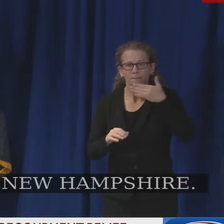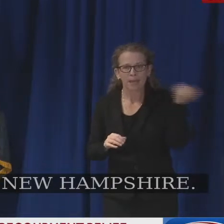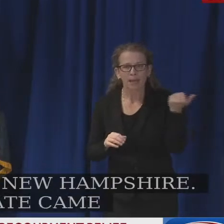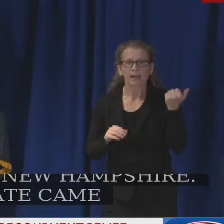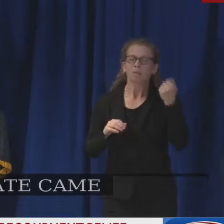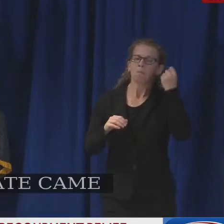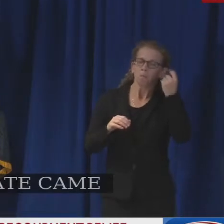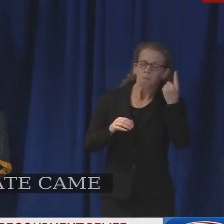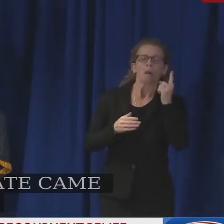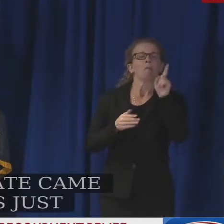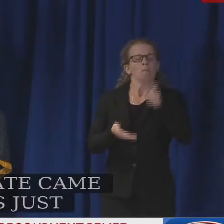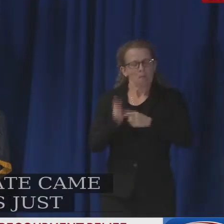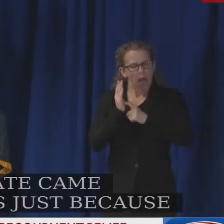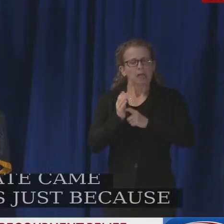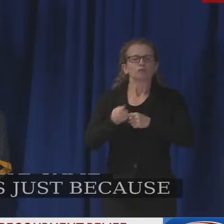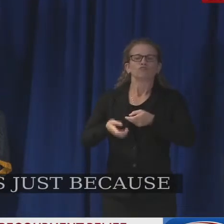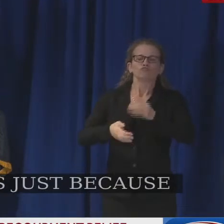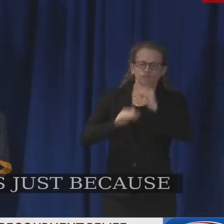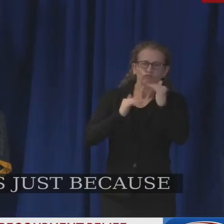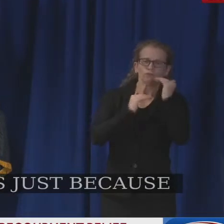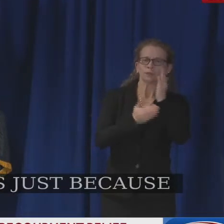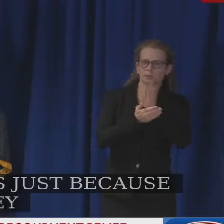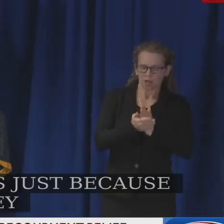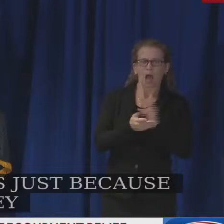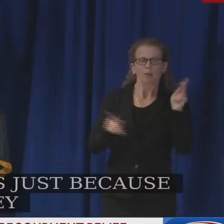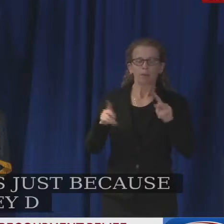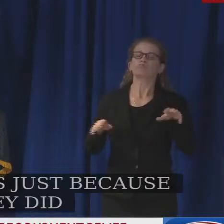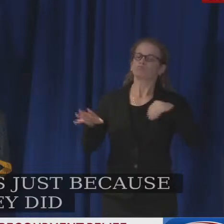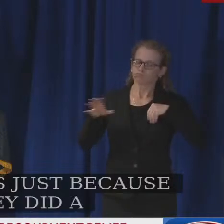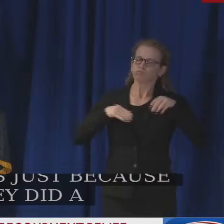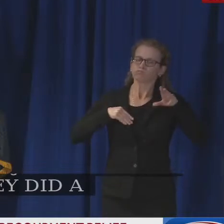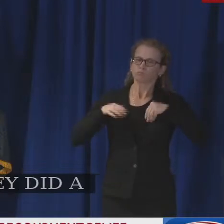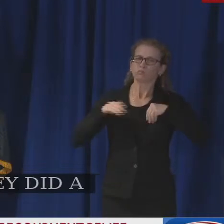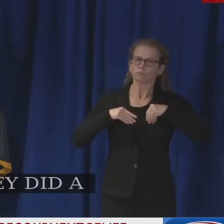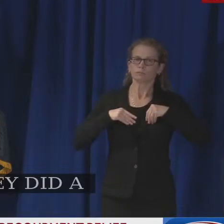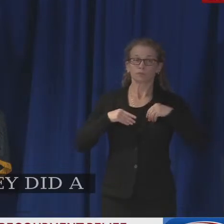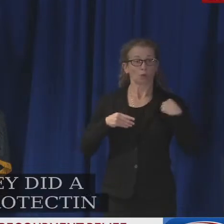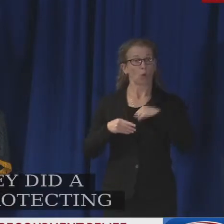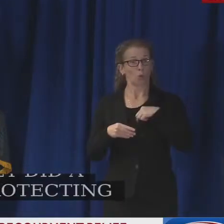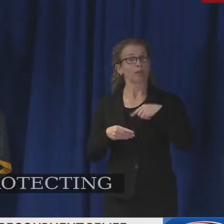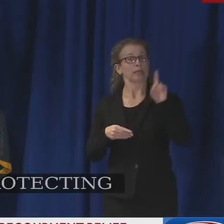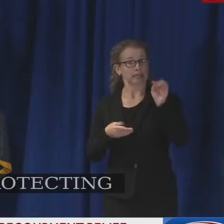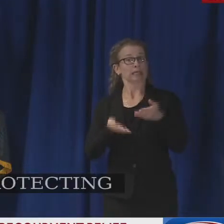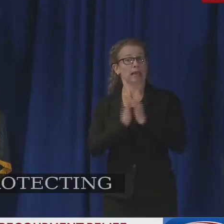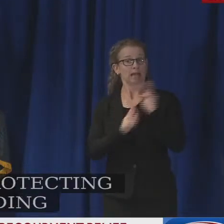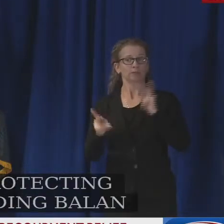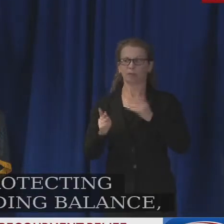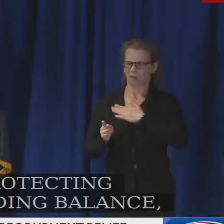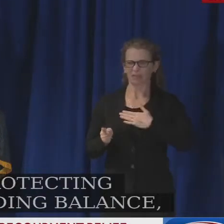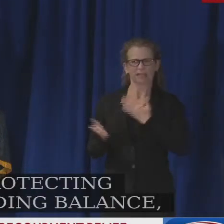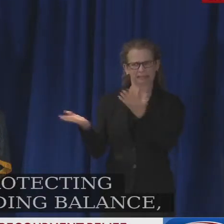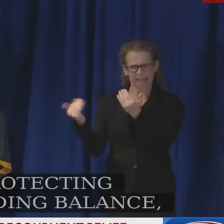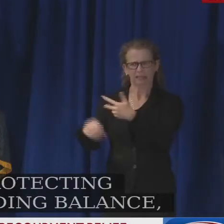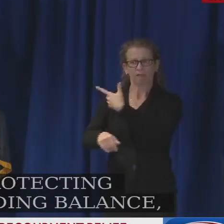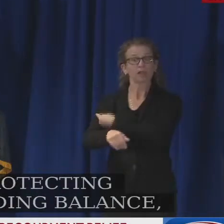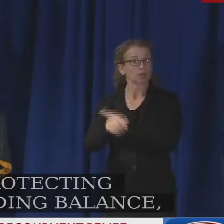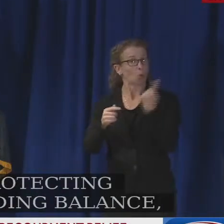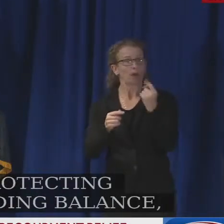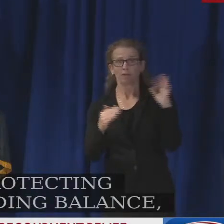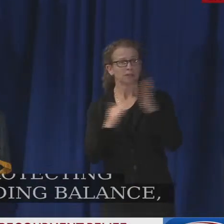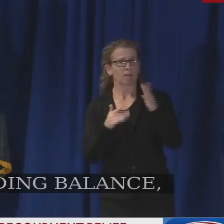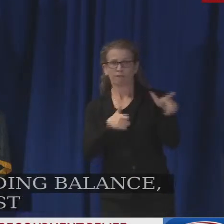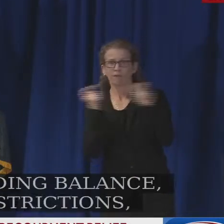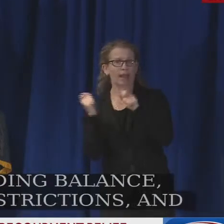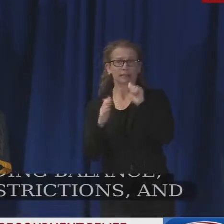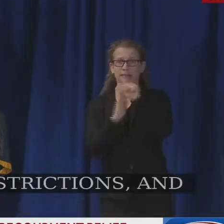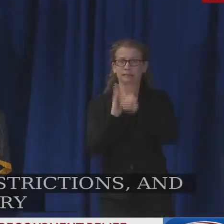some restrictions had to be put into place. And they responded very, very well. And we asked folks to come forward and get vaccinated. We were one of the fastest states in the country to be